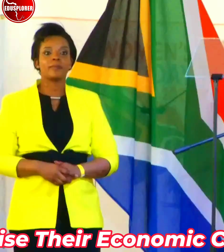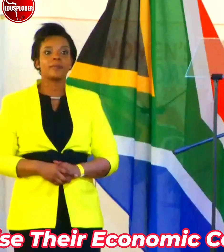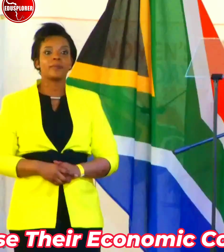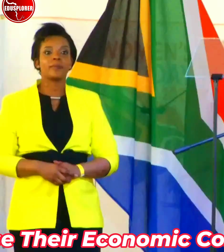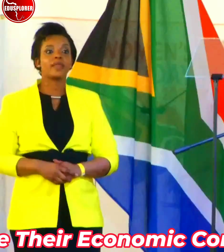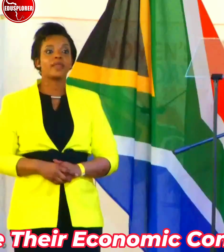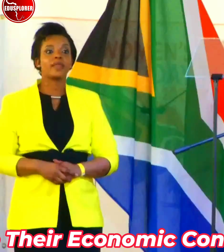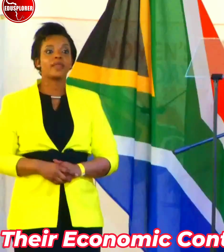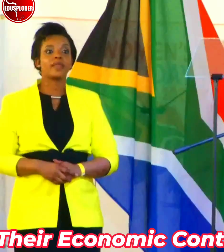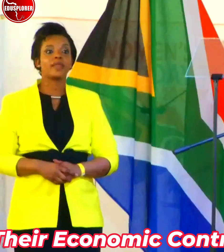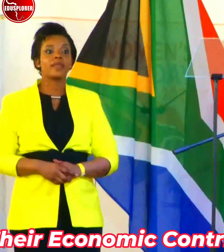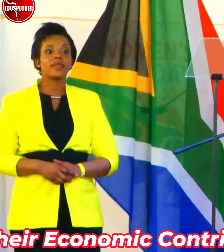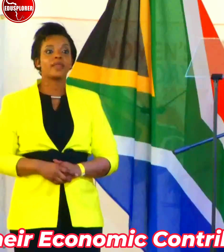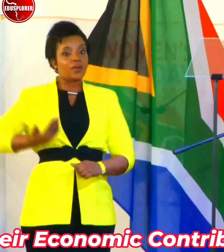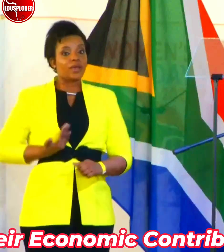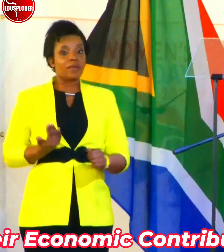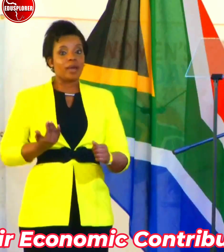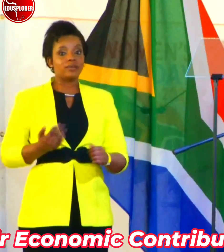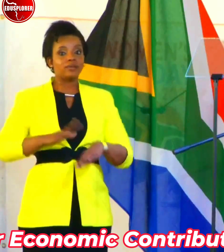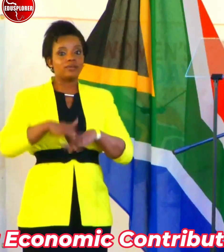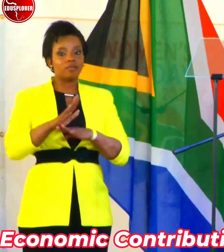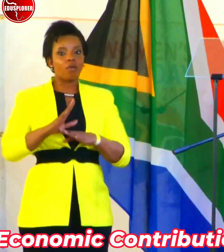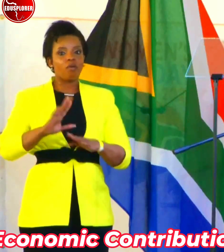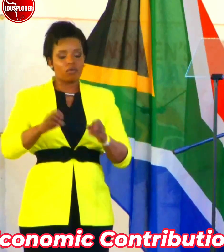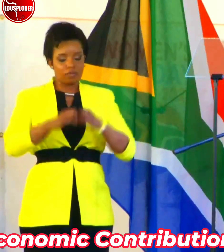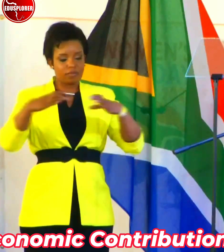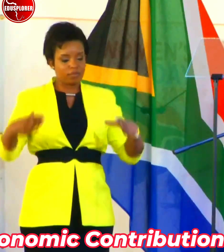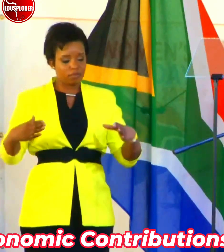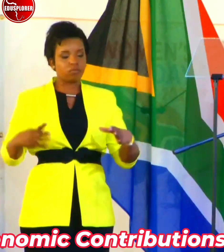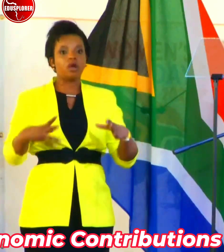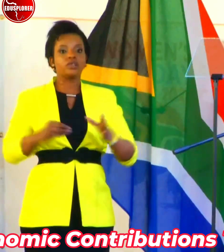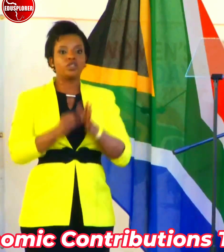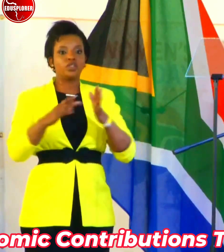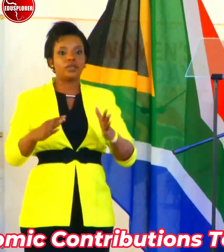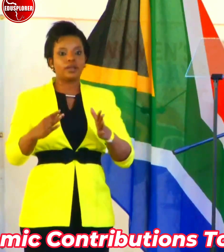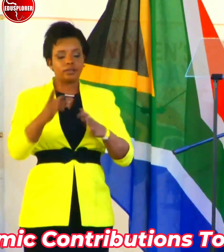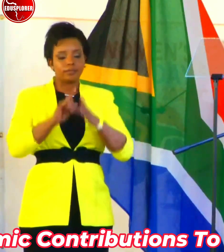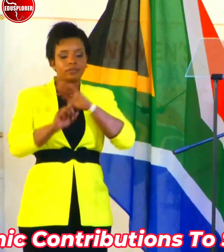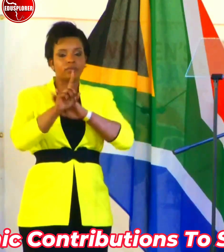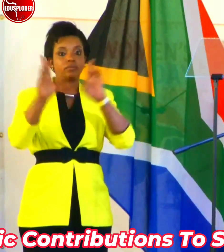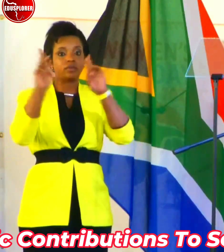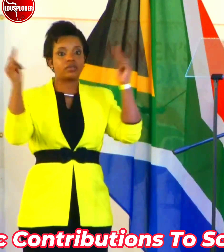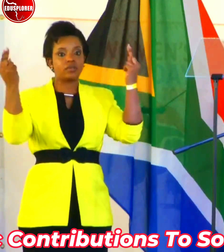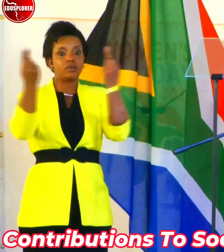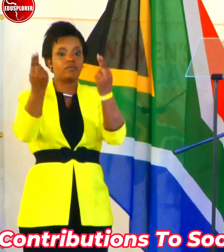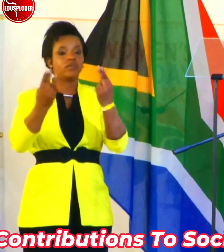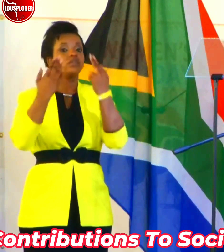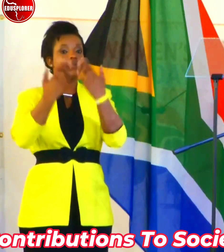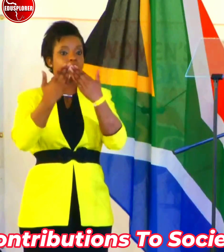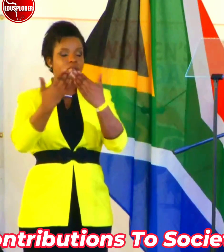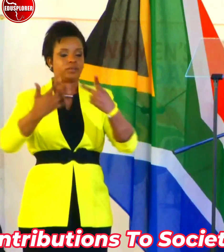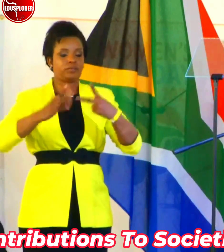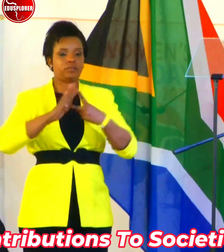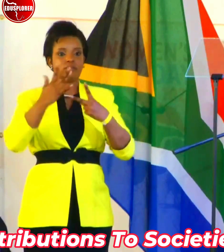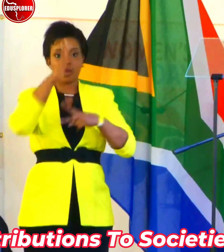Young women make up the majority of students enrolled in higher education institutions, in our